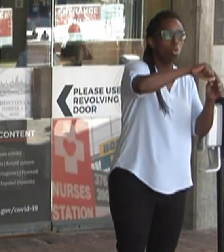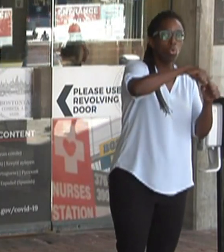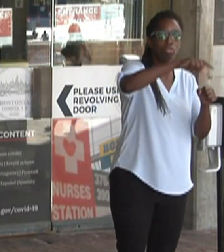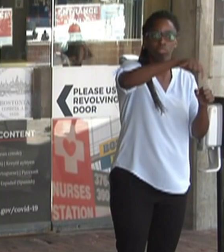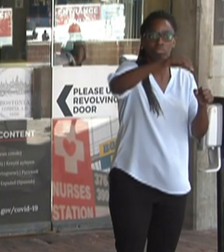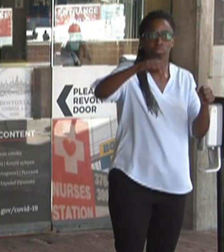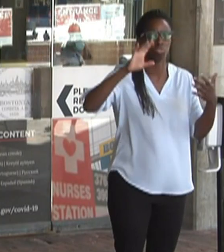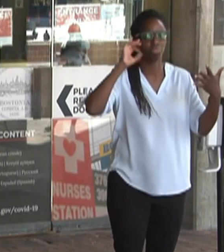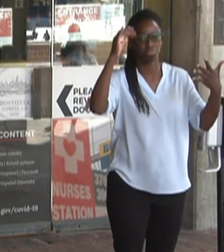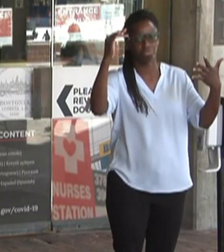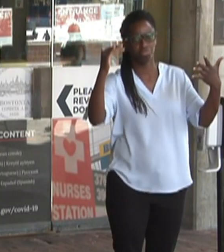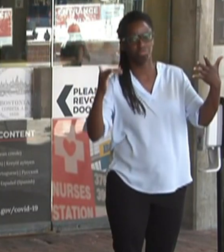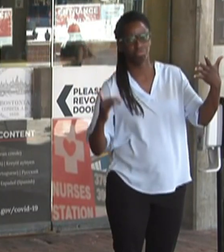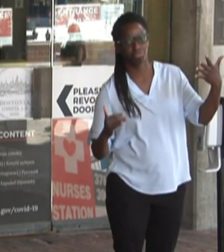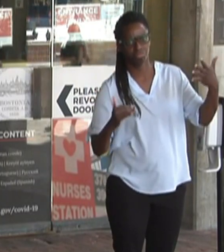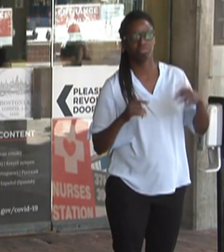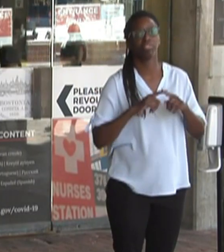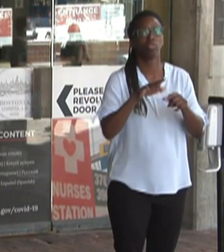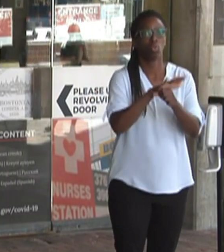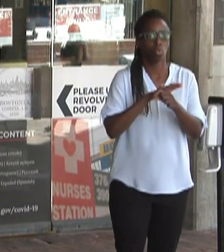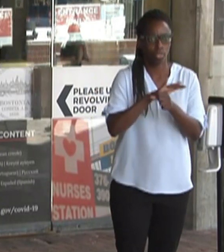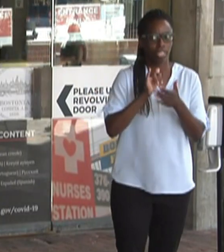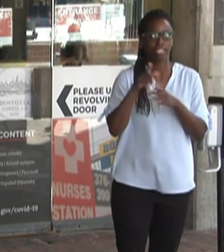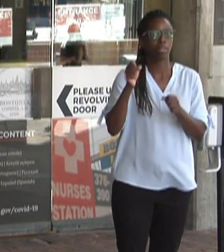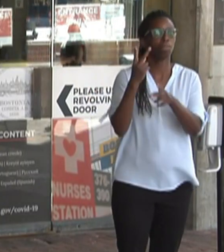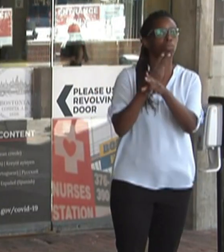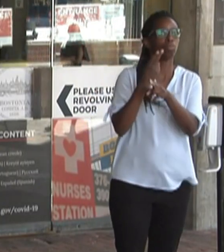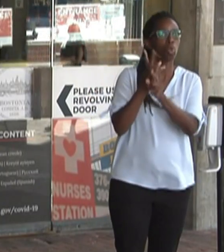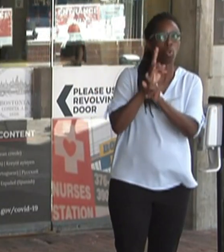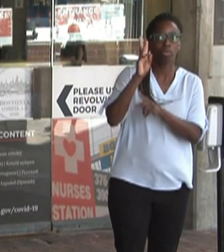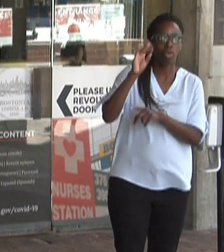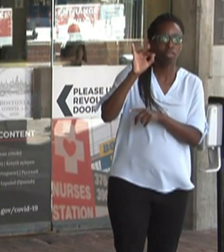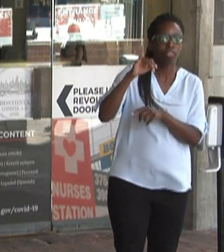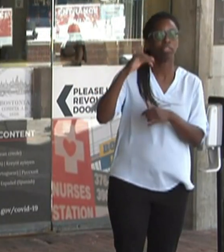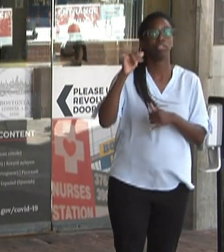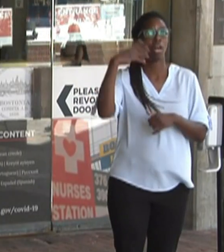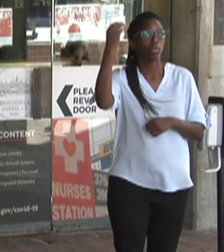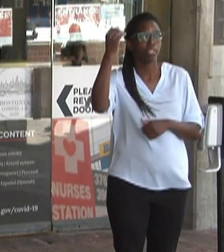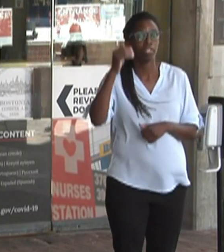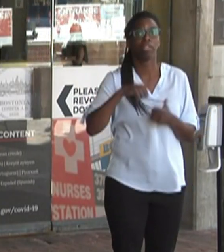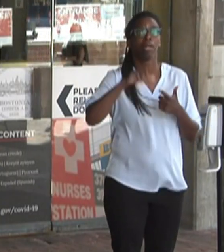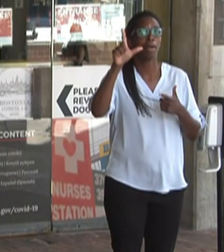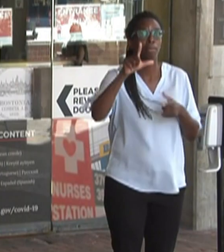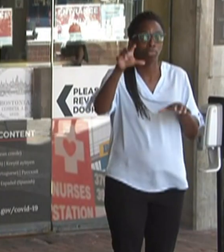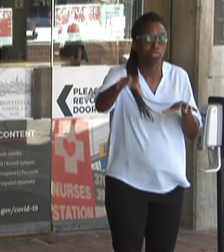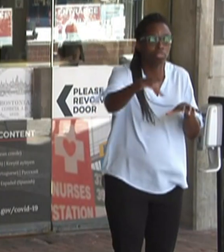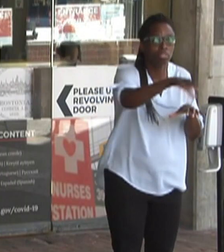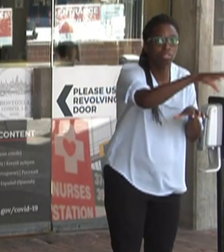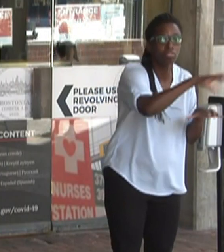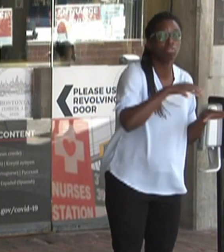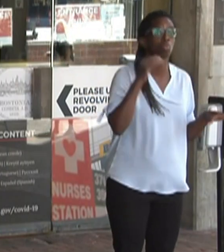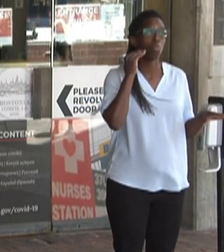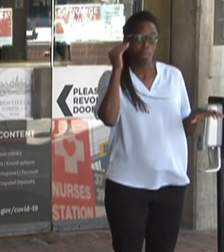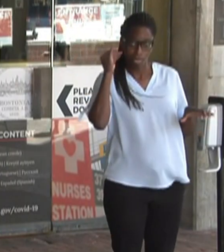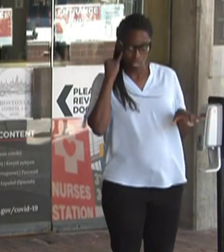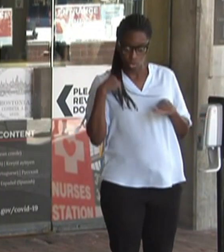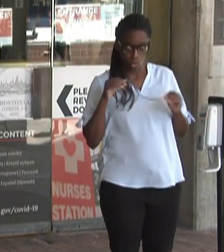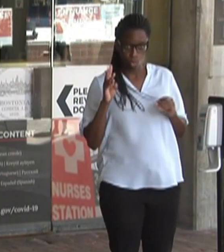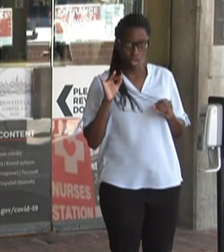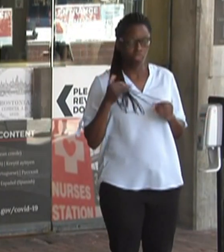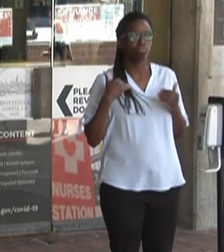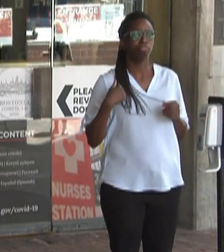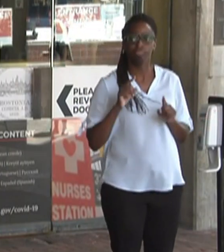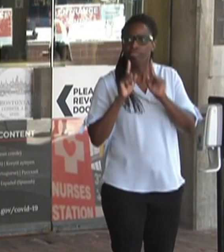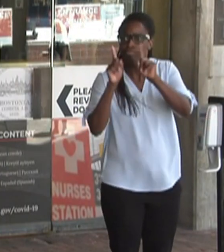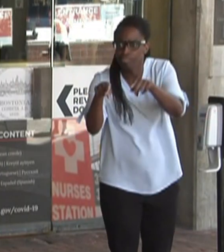based on data reflecting at-home broadband access, household incomes, and the availability of outdoor seating. The